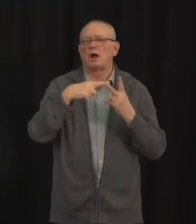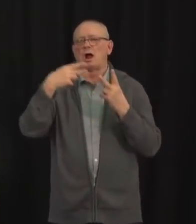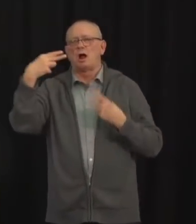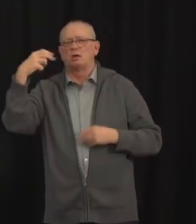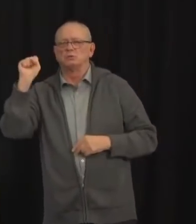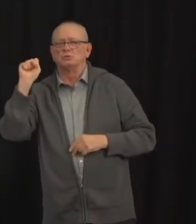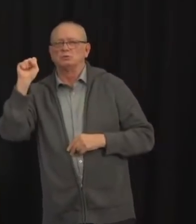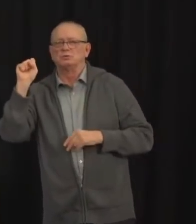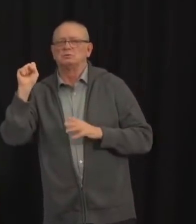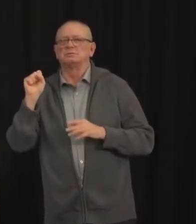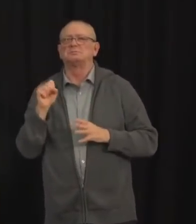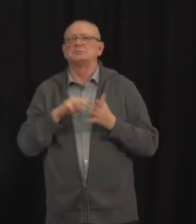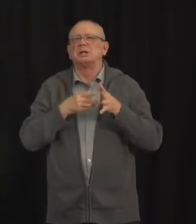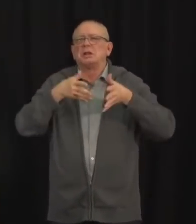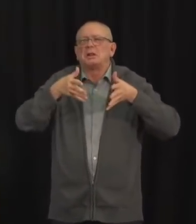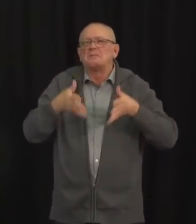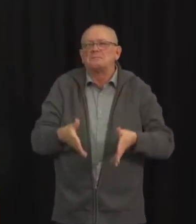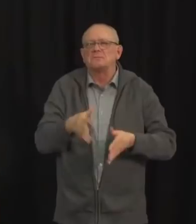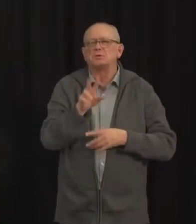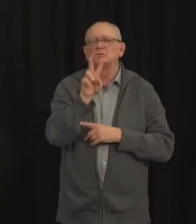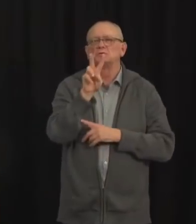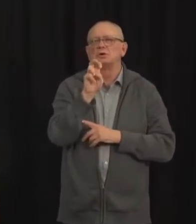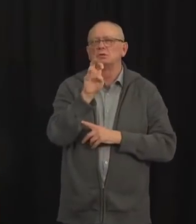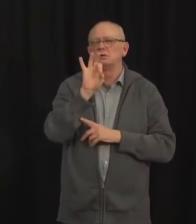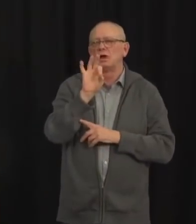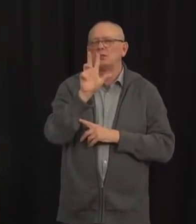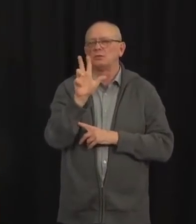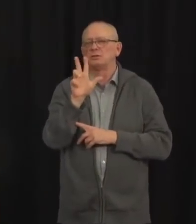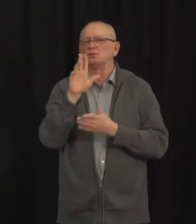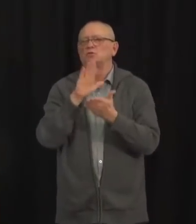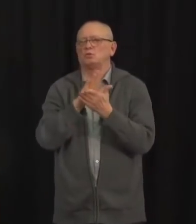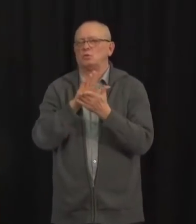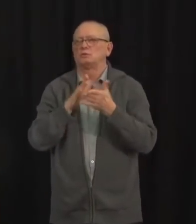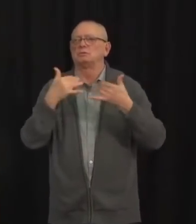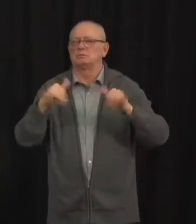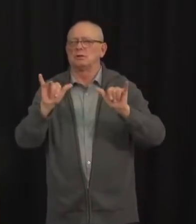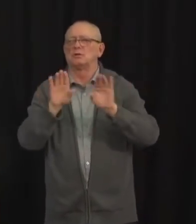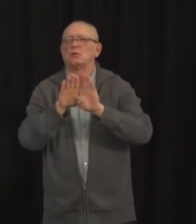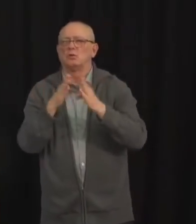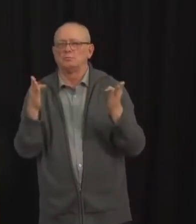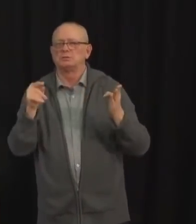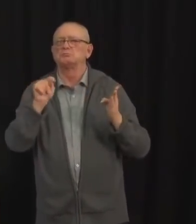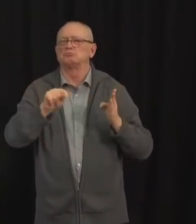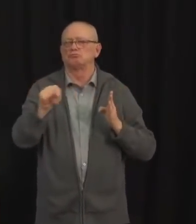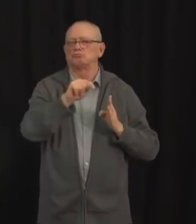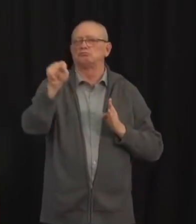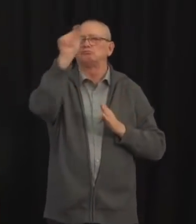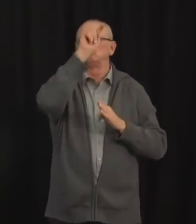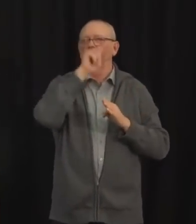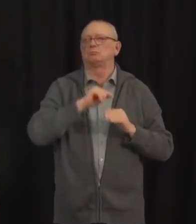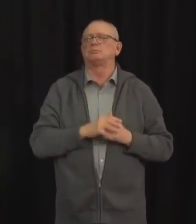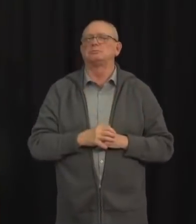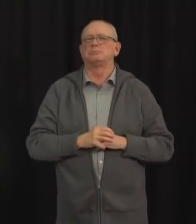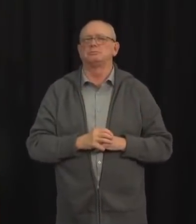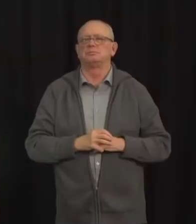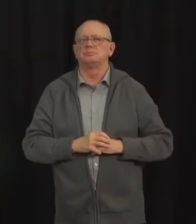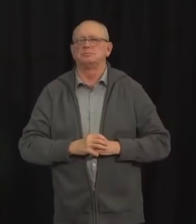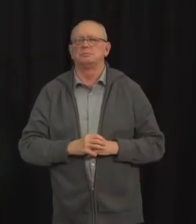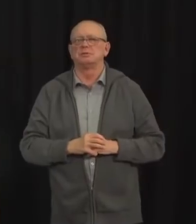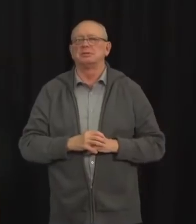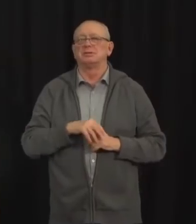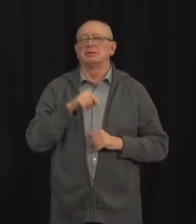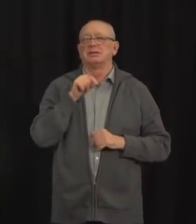combined total of 1,726 cases. This number includes 109 schools on the watch